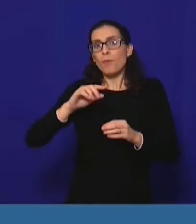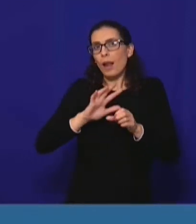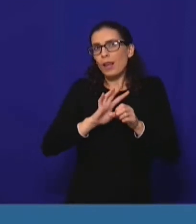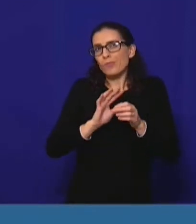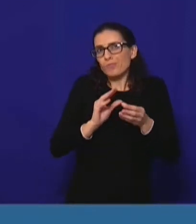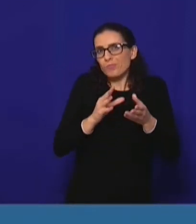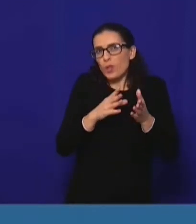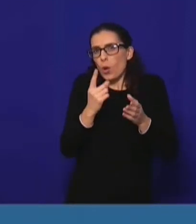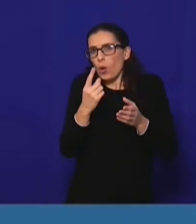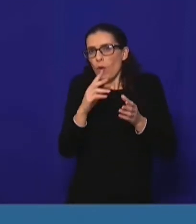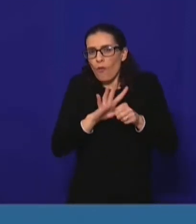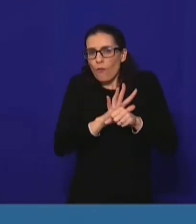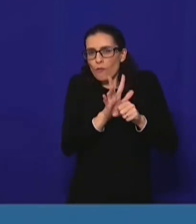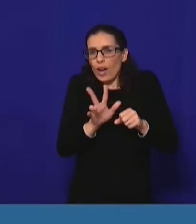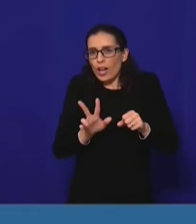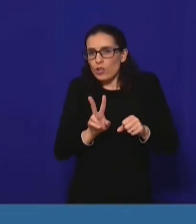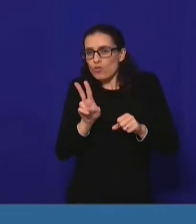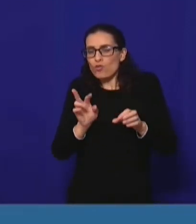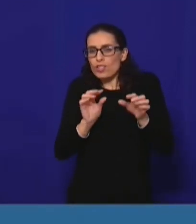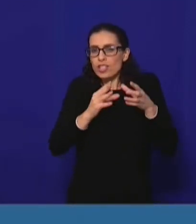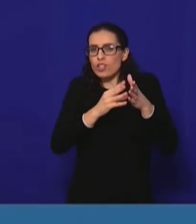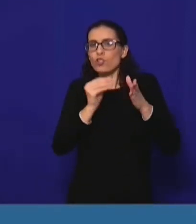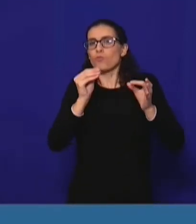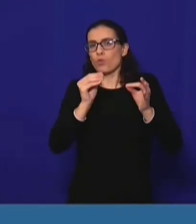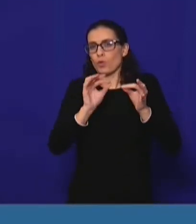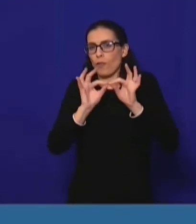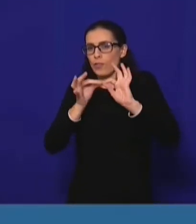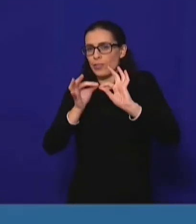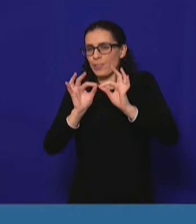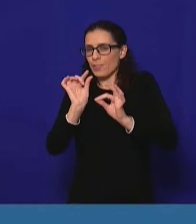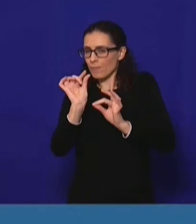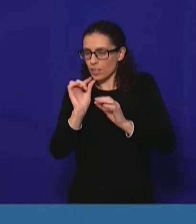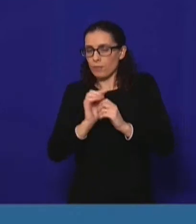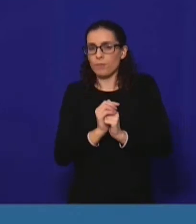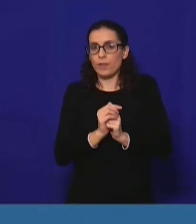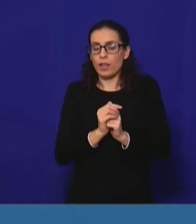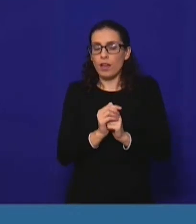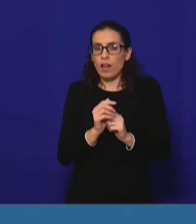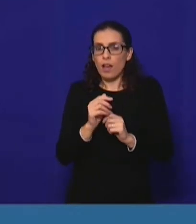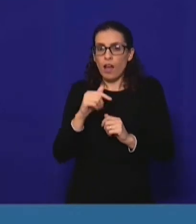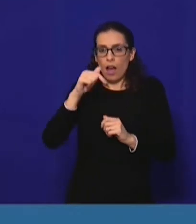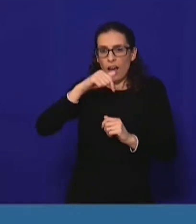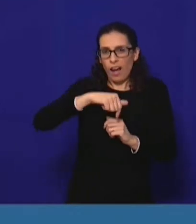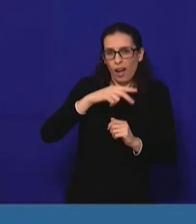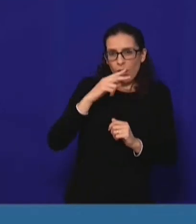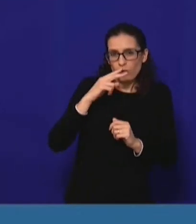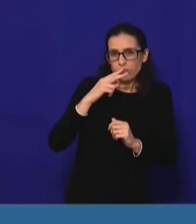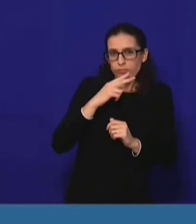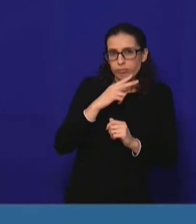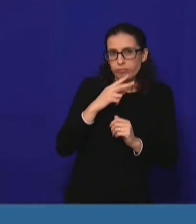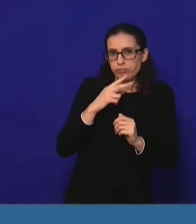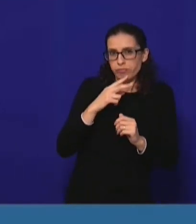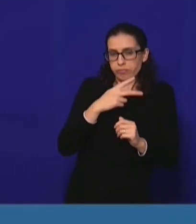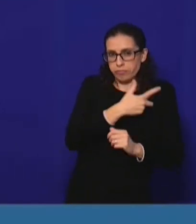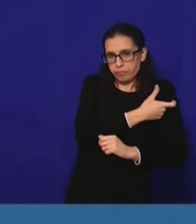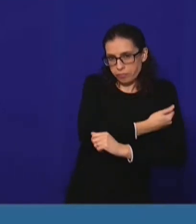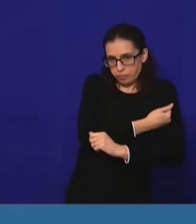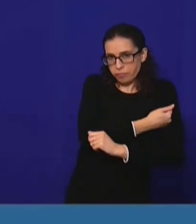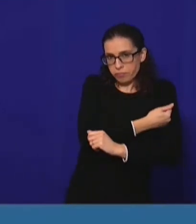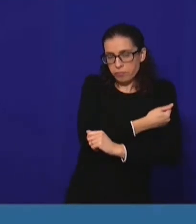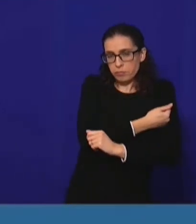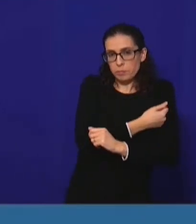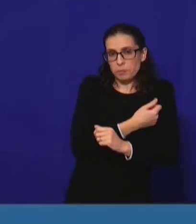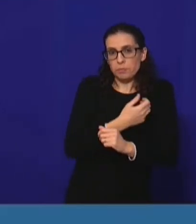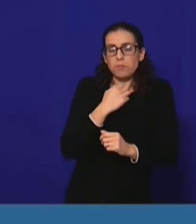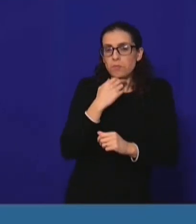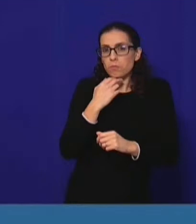L-impatt ta' dan huwa li jridu nkomplu nsegwu s-sitwazzjoni bħalissa ma rajniex li dawn il-vaccines li ġew żviluppati setgħu ikollhom xi